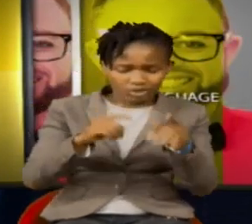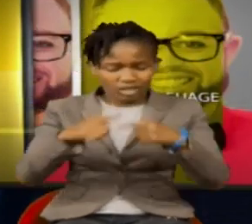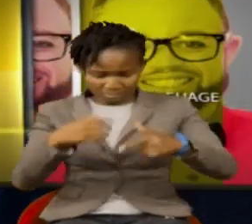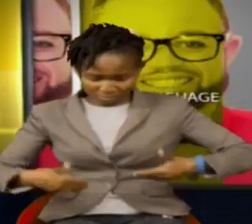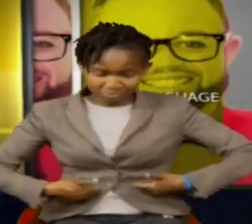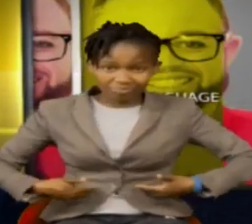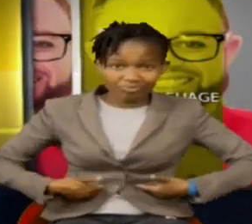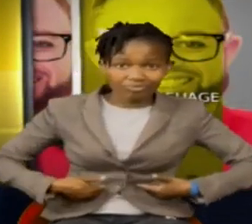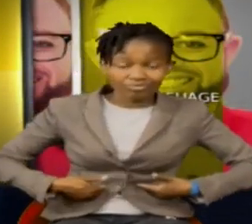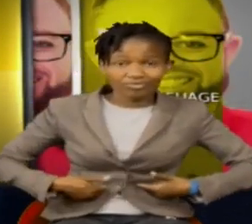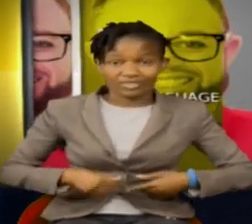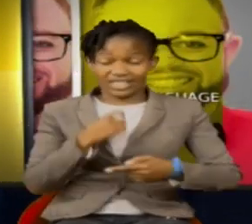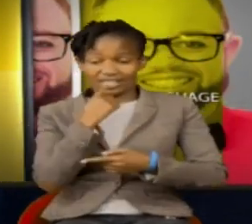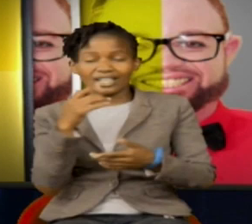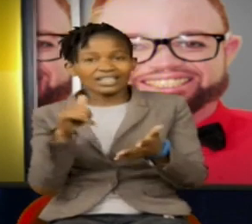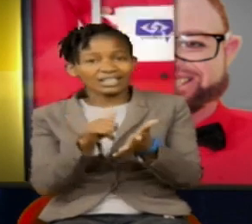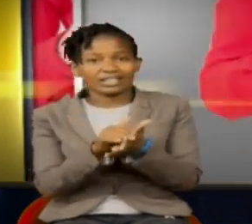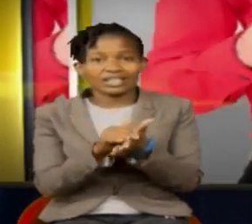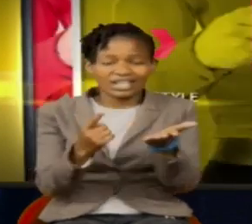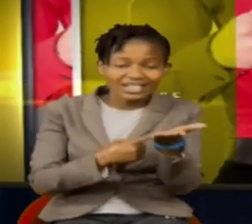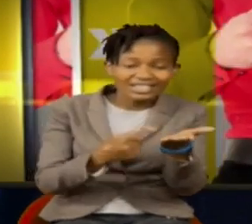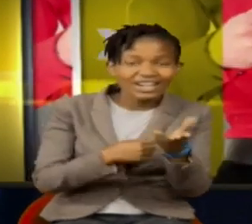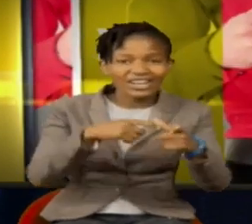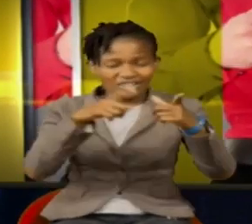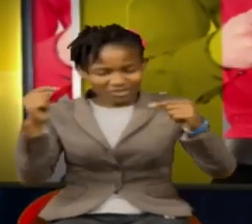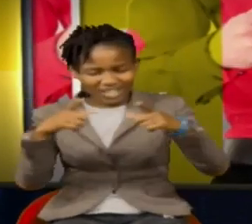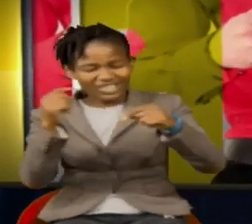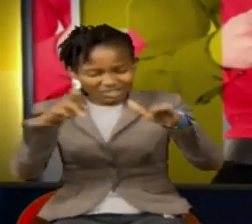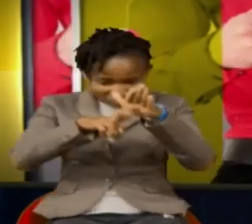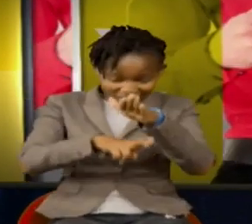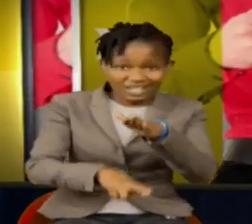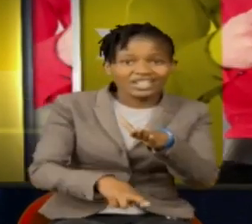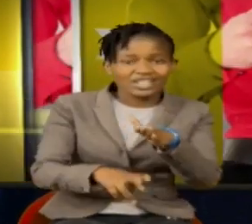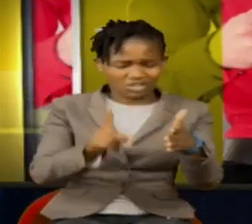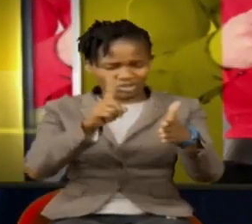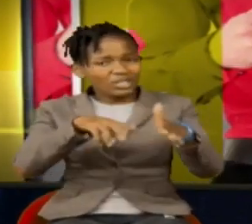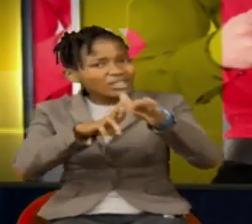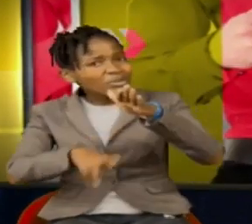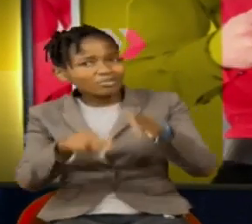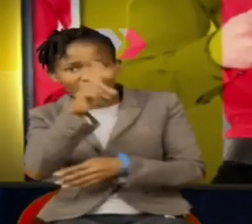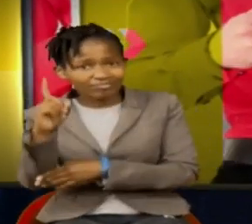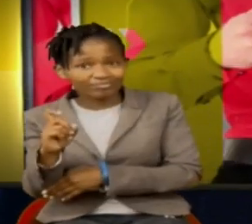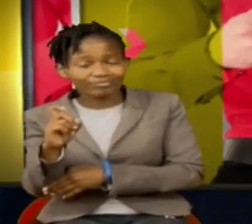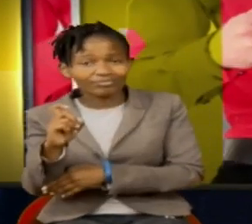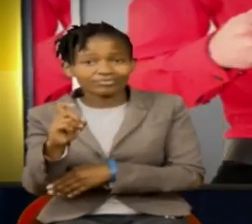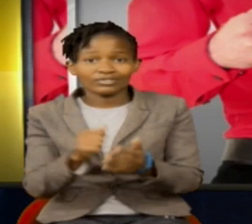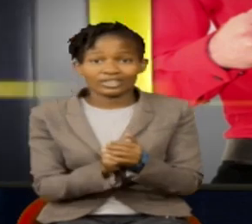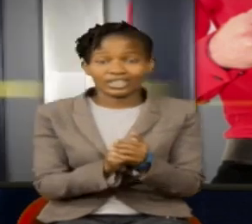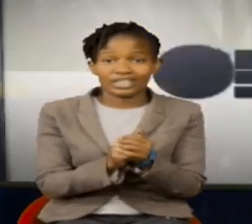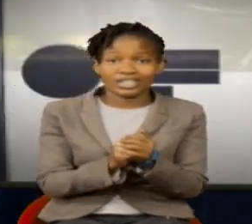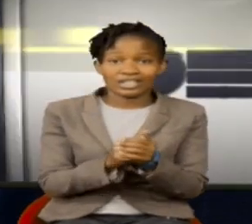Punguza, as the name says, you know, it's a Swahili word meaning to reduce. Oh, yeah. The big question is, what are we Punguza? What are we reducing?